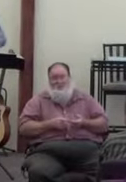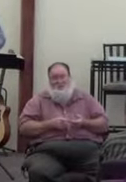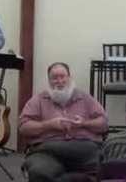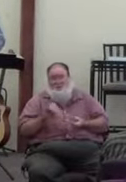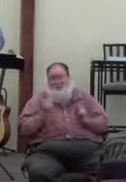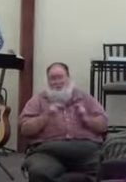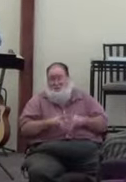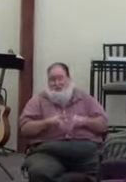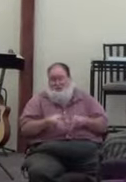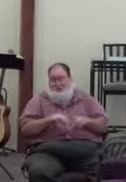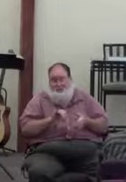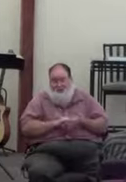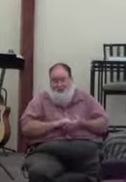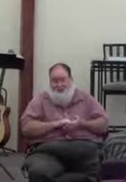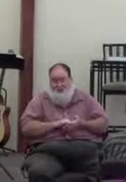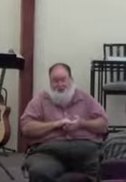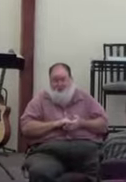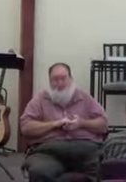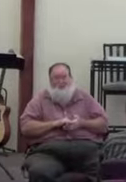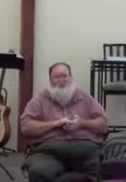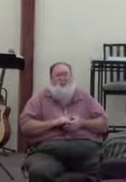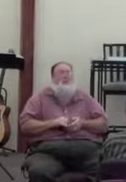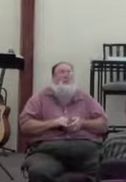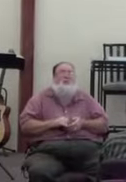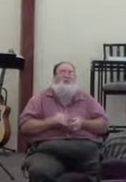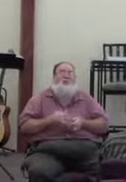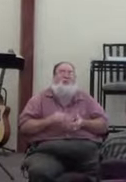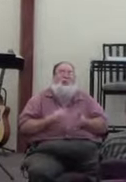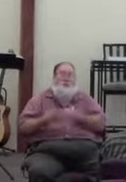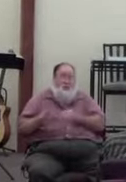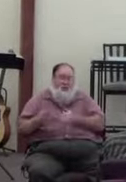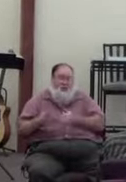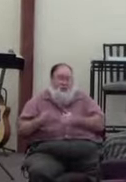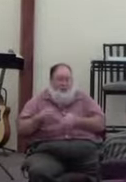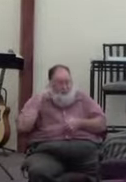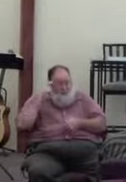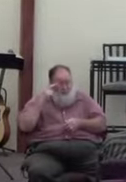purpose. There's a plan and purpose in your life, and we all know it's not to harm us,